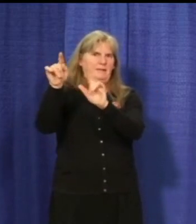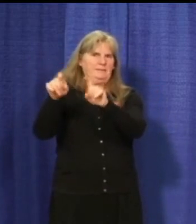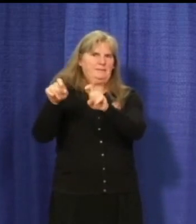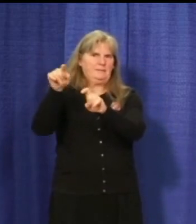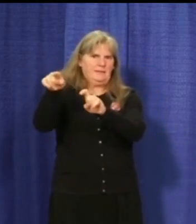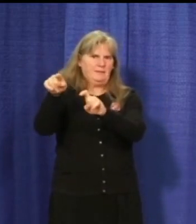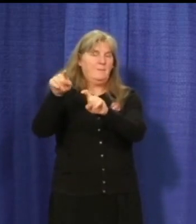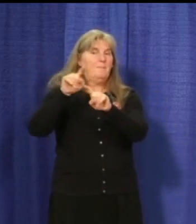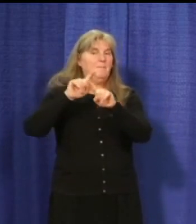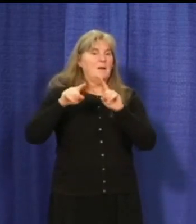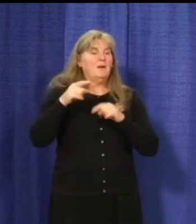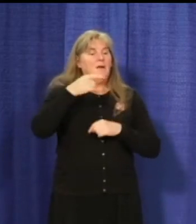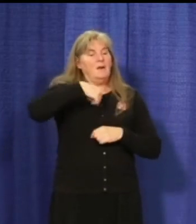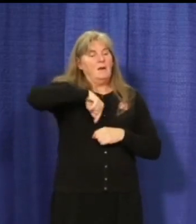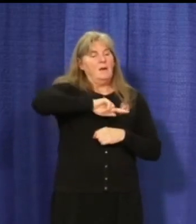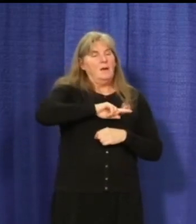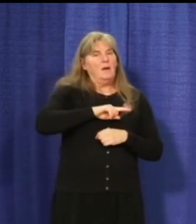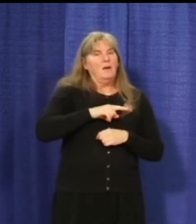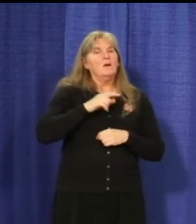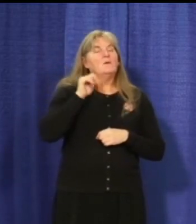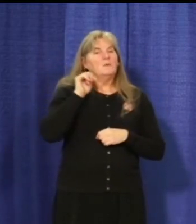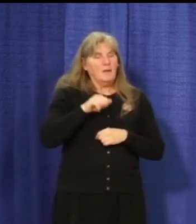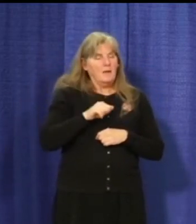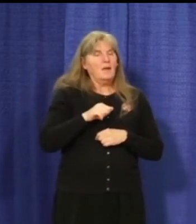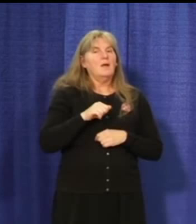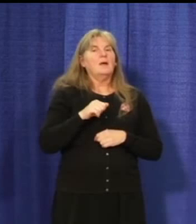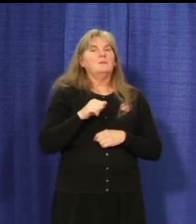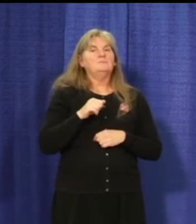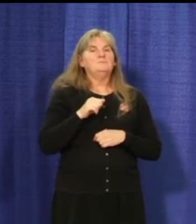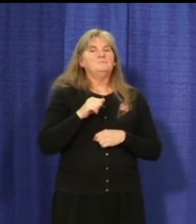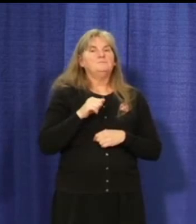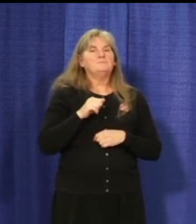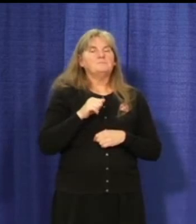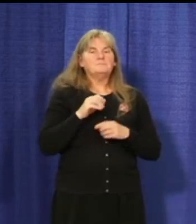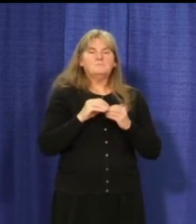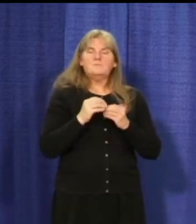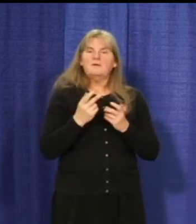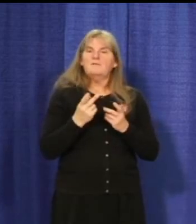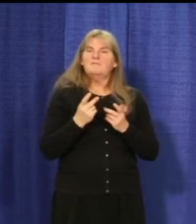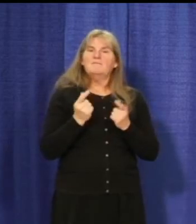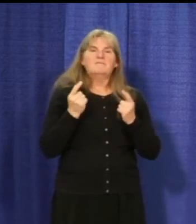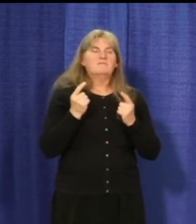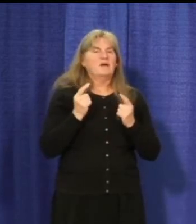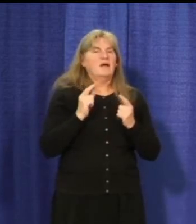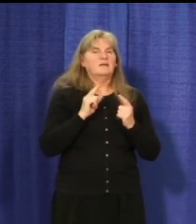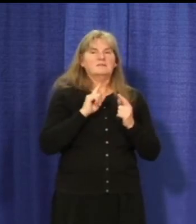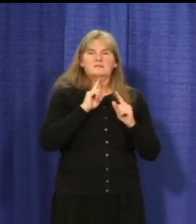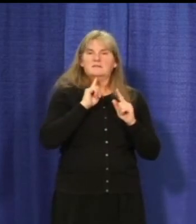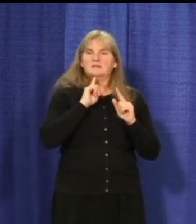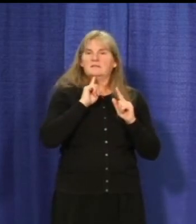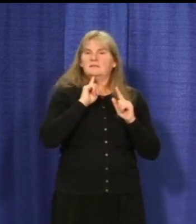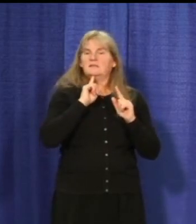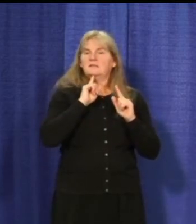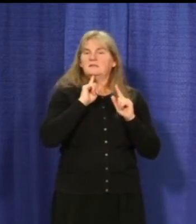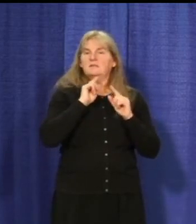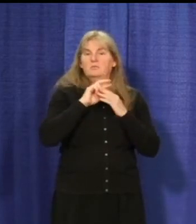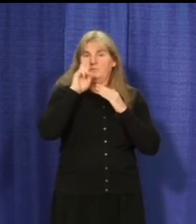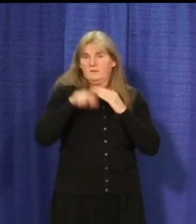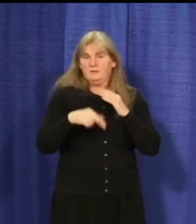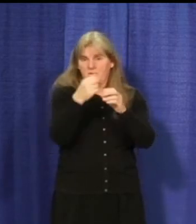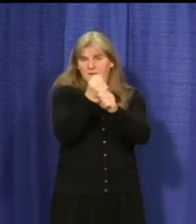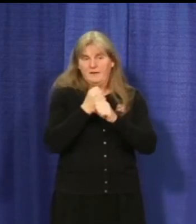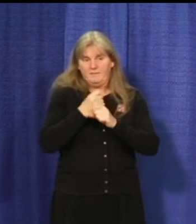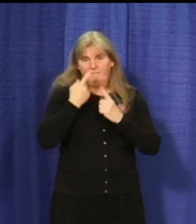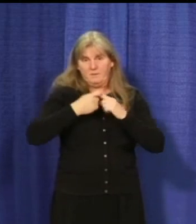does allow us to take advantage of that more rapid turnaround when we need it. So